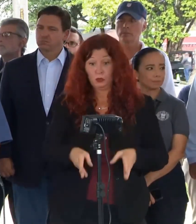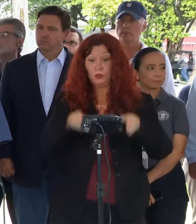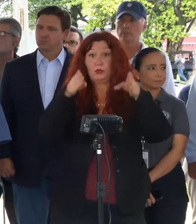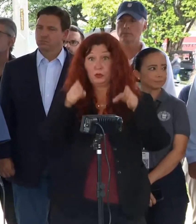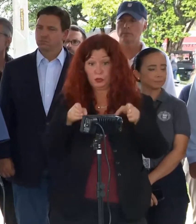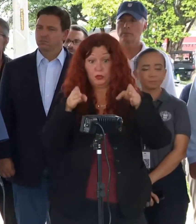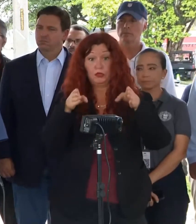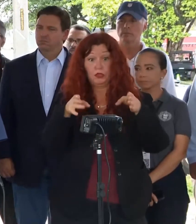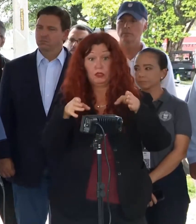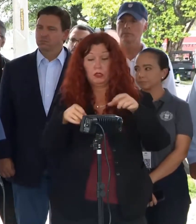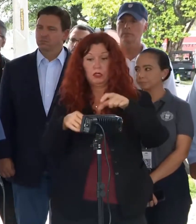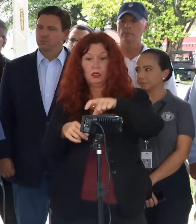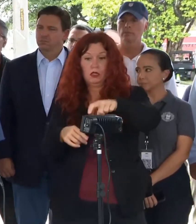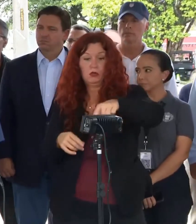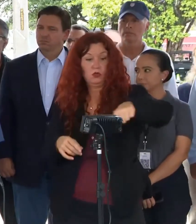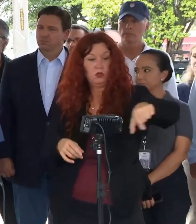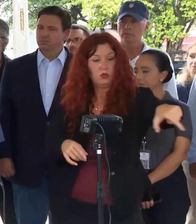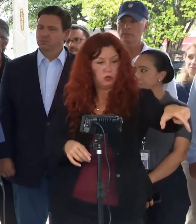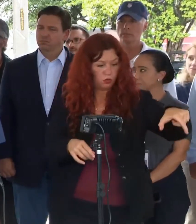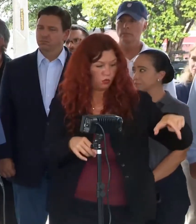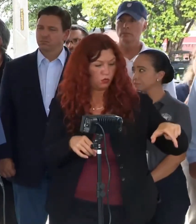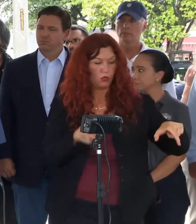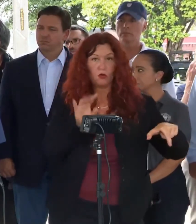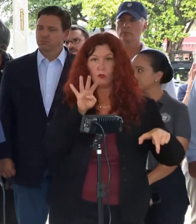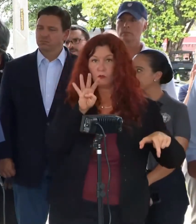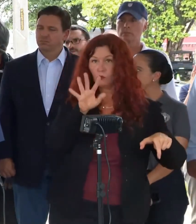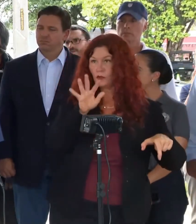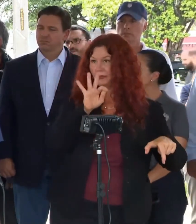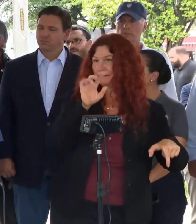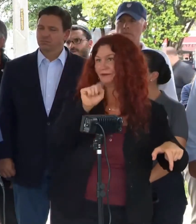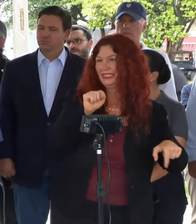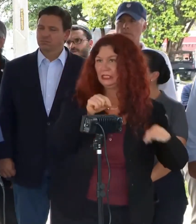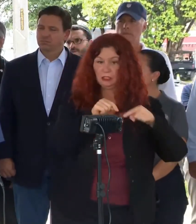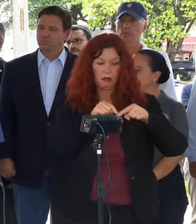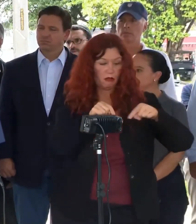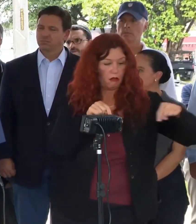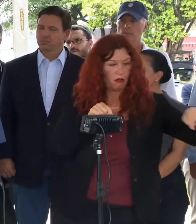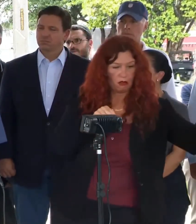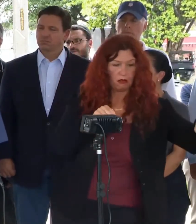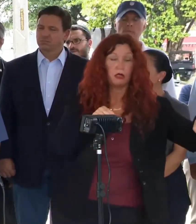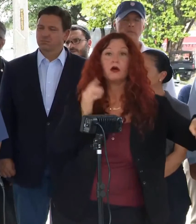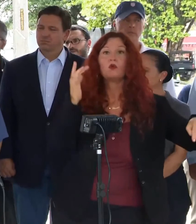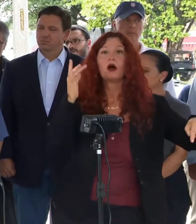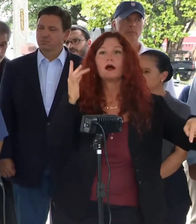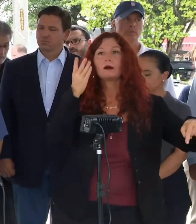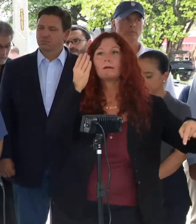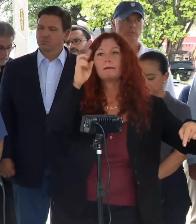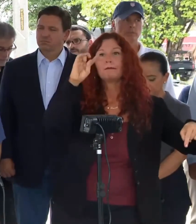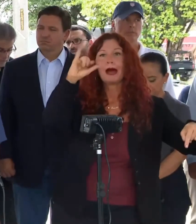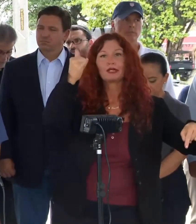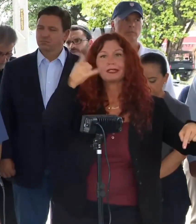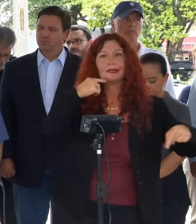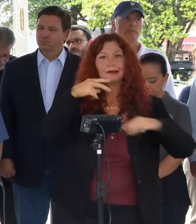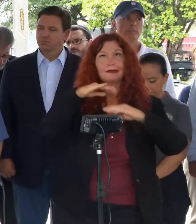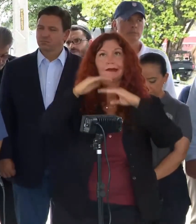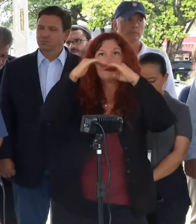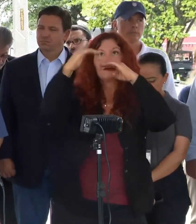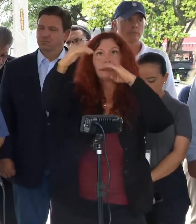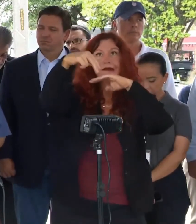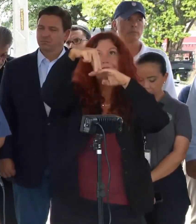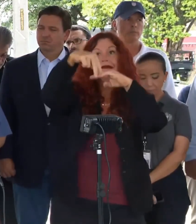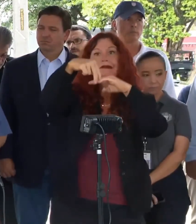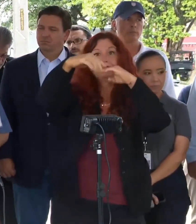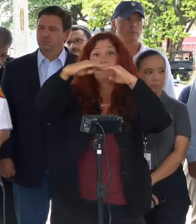not, which is next to the building, that we are not working in because of the overhang, the hazards that we have